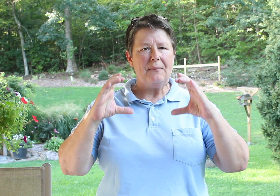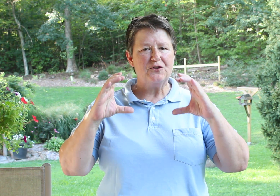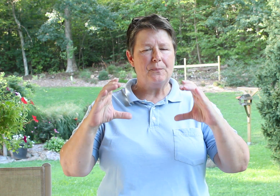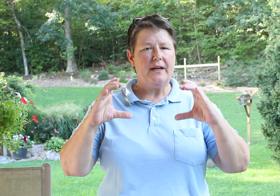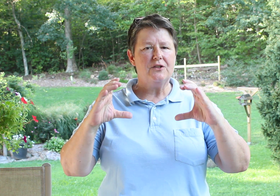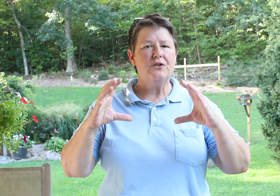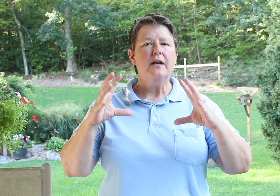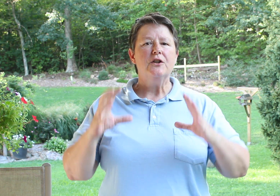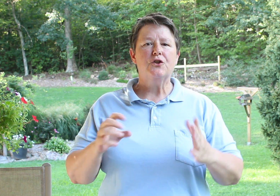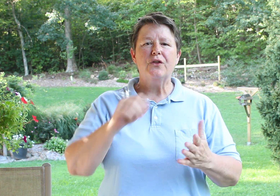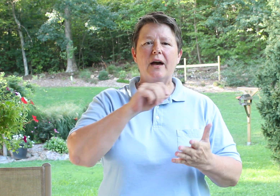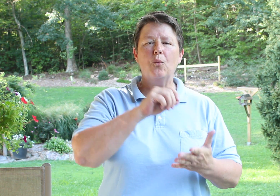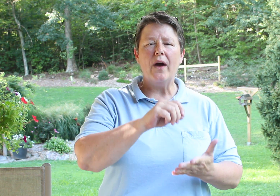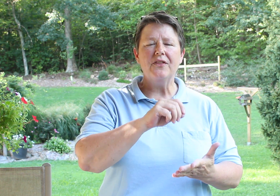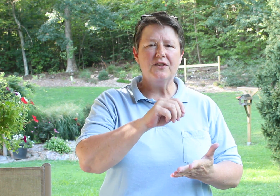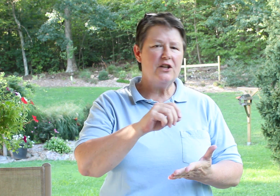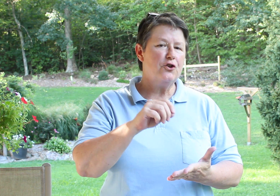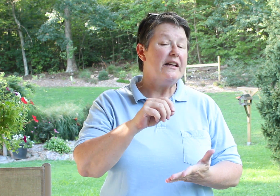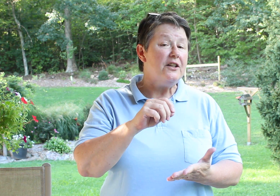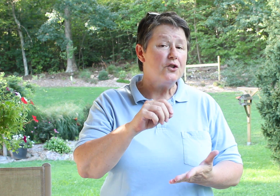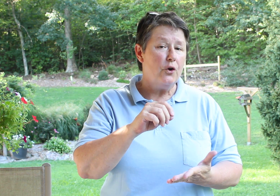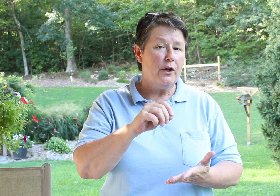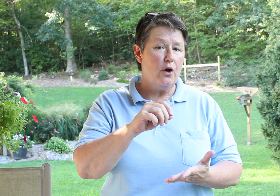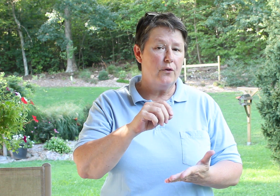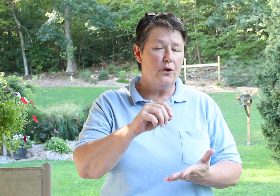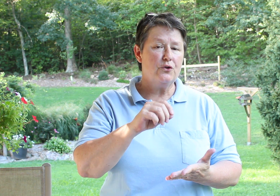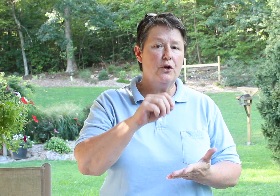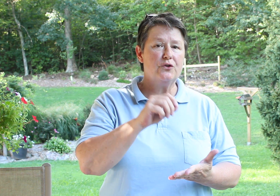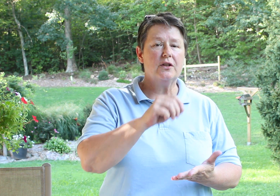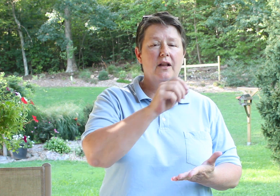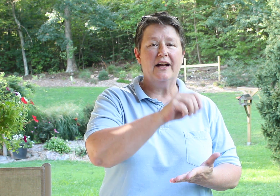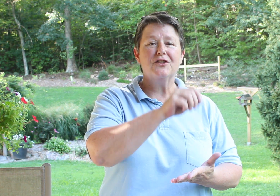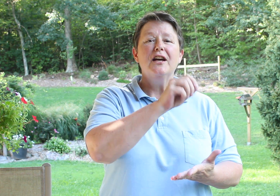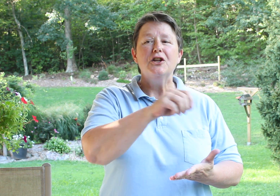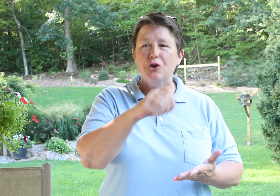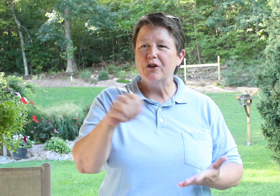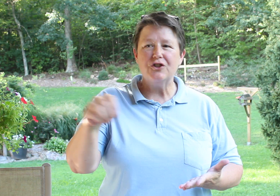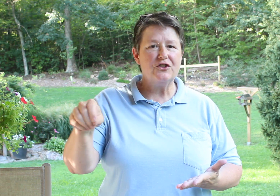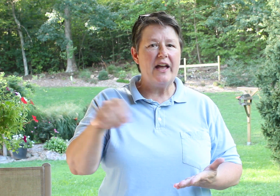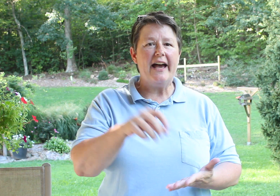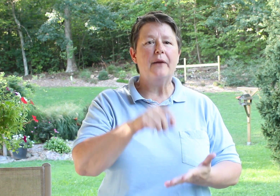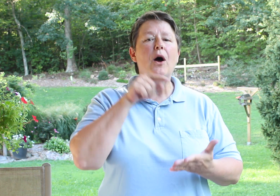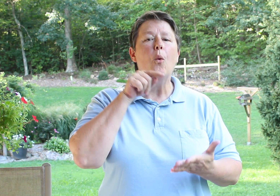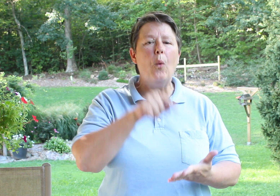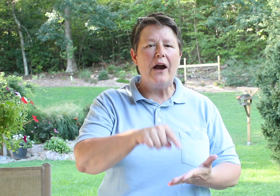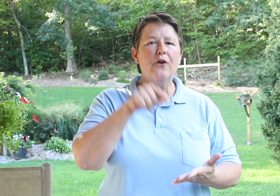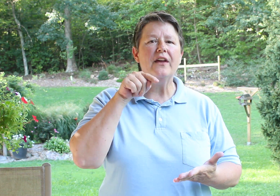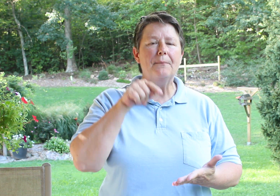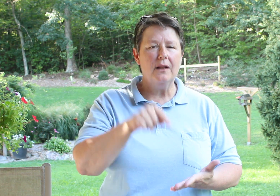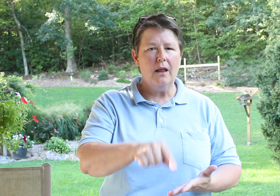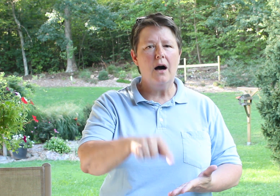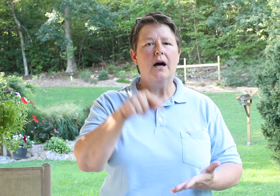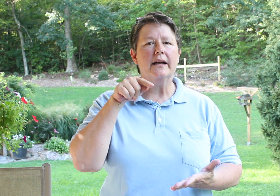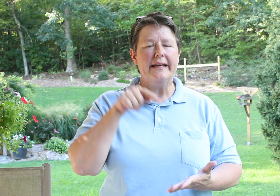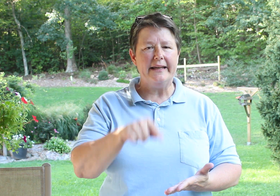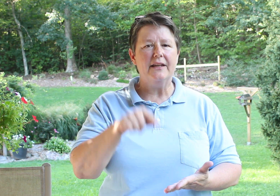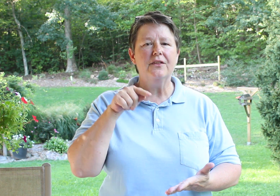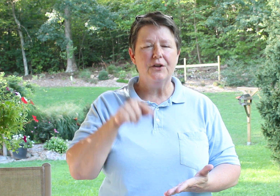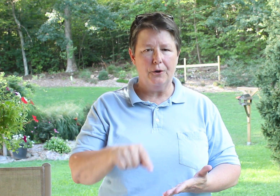of space so that when the teacher is going over those notes in class, you can just add them where they belong in the